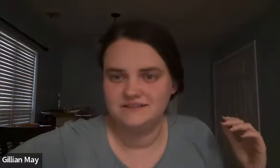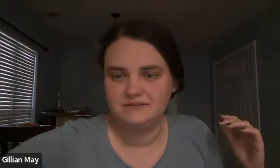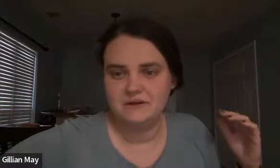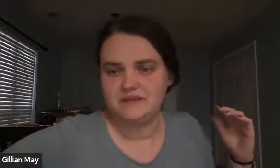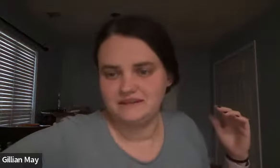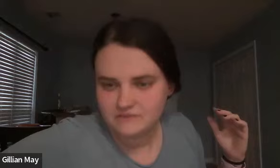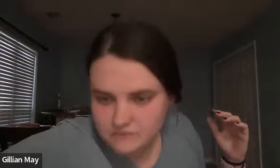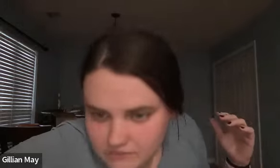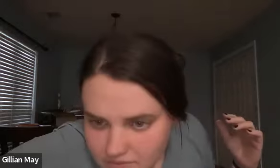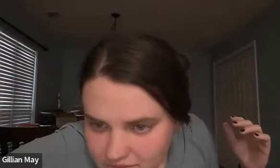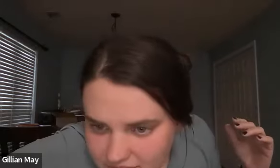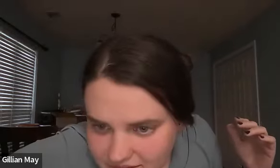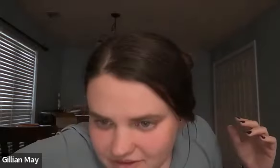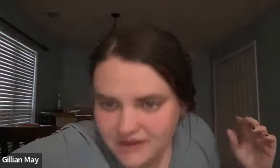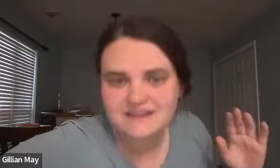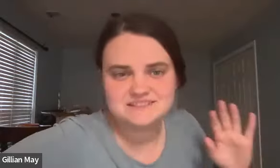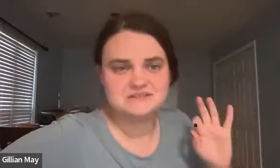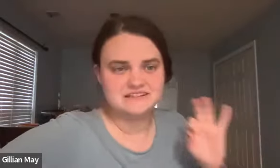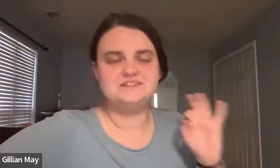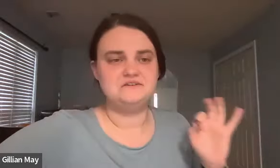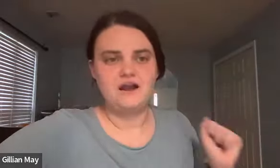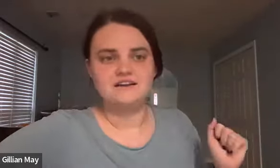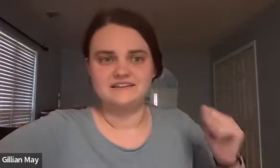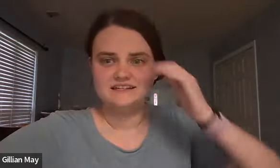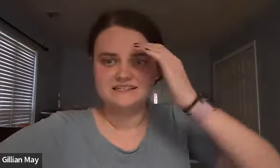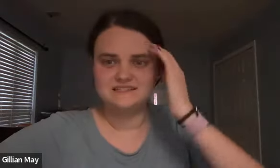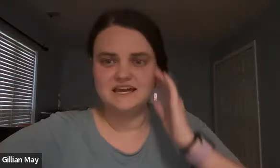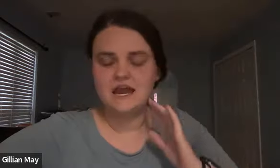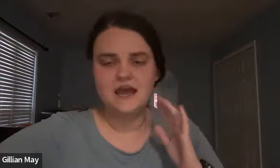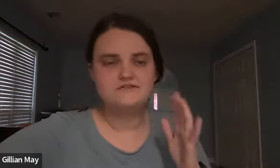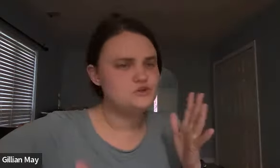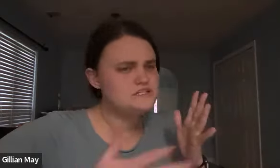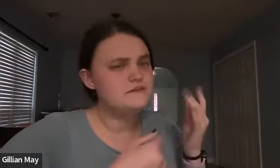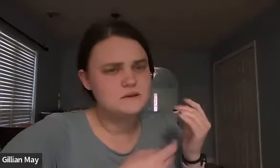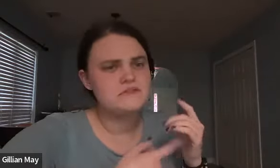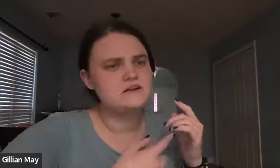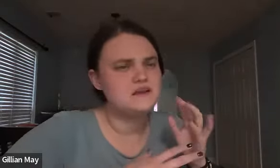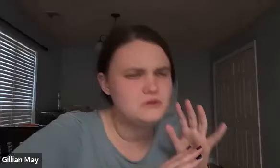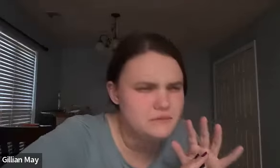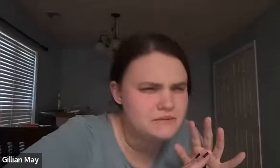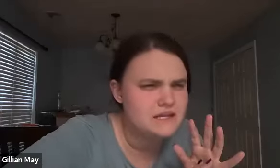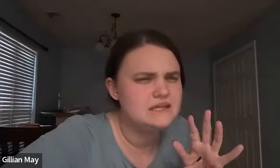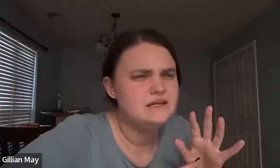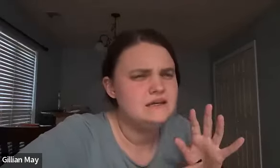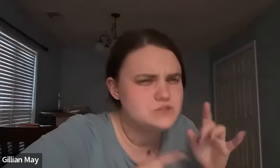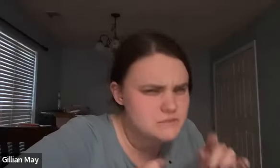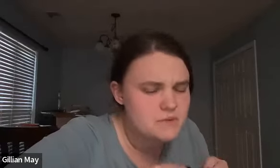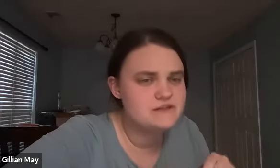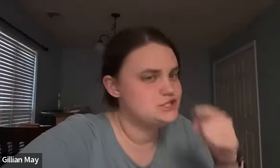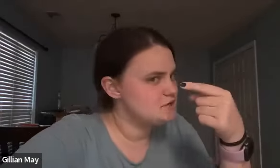I mean, you guys are literally rocking this. Like there's always a few people that are like, okay, wait a minute. Try to remember my letters, especially